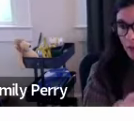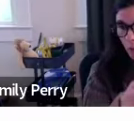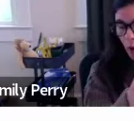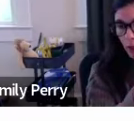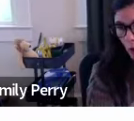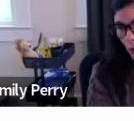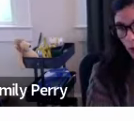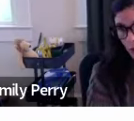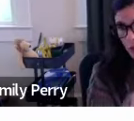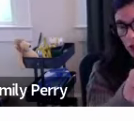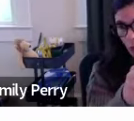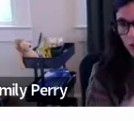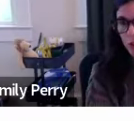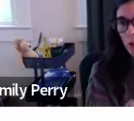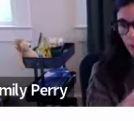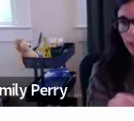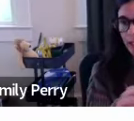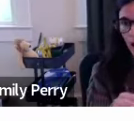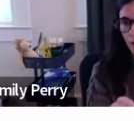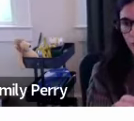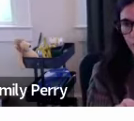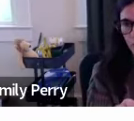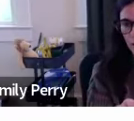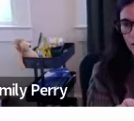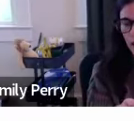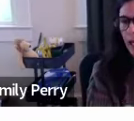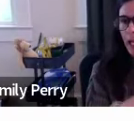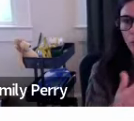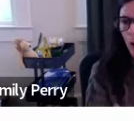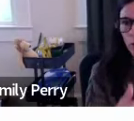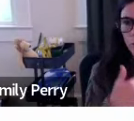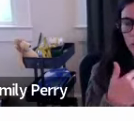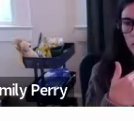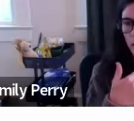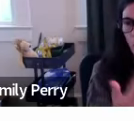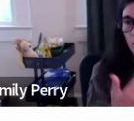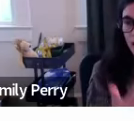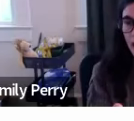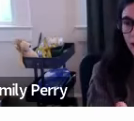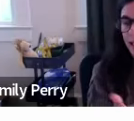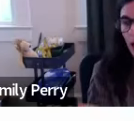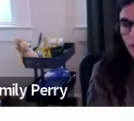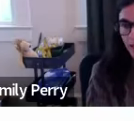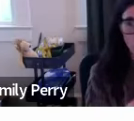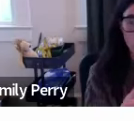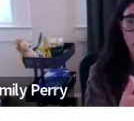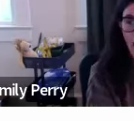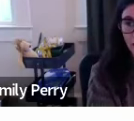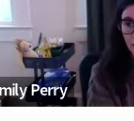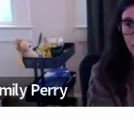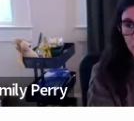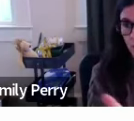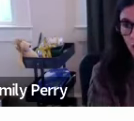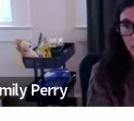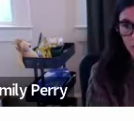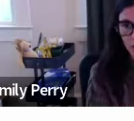the phase one course that once you complete it 100%, it won't take any updates. So if we